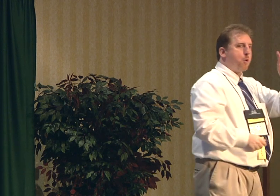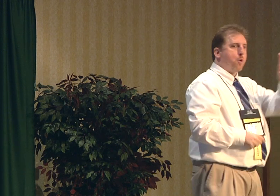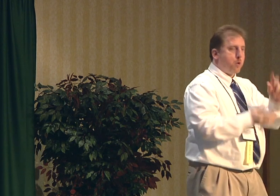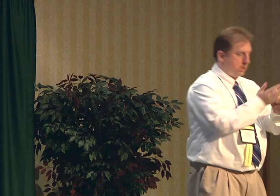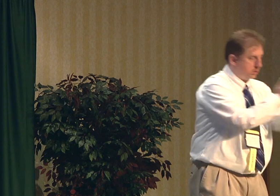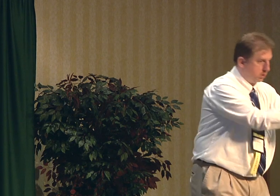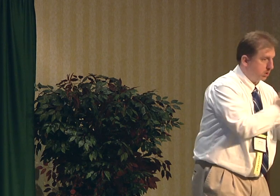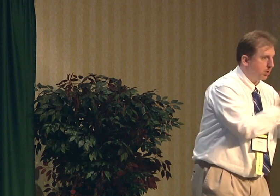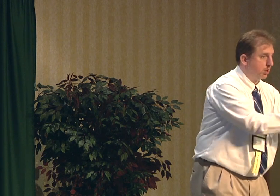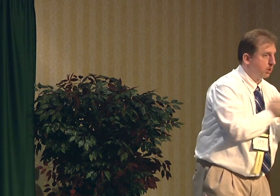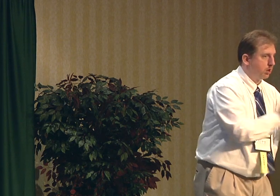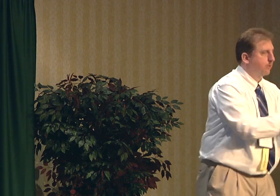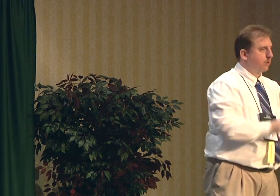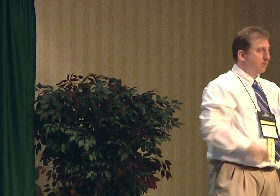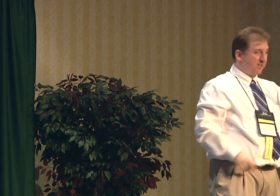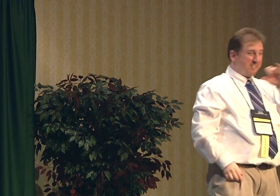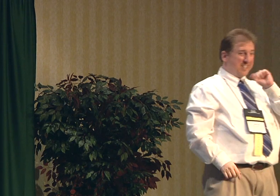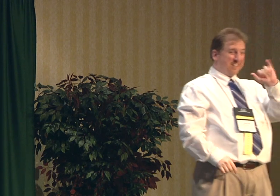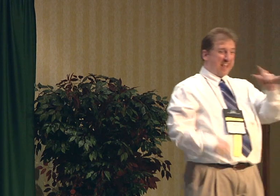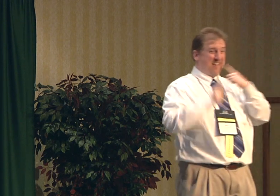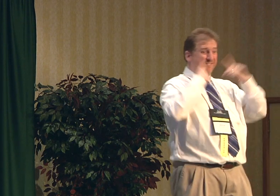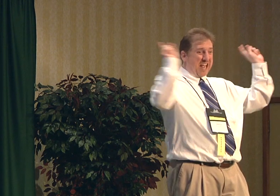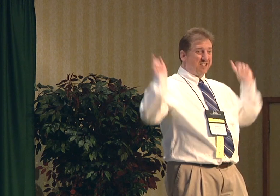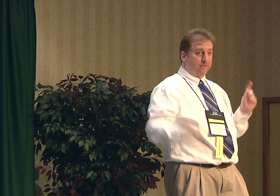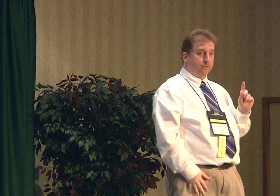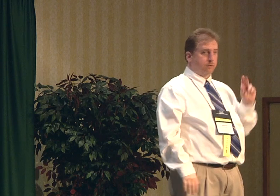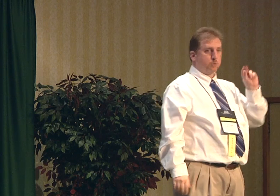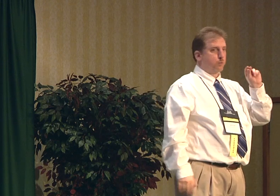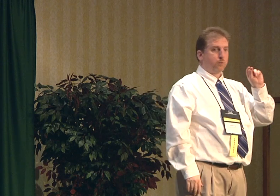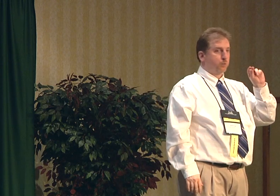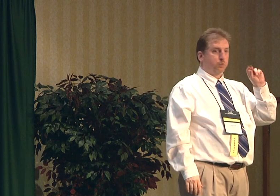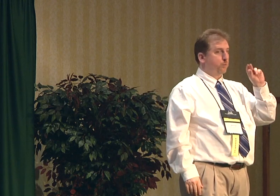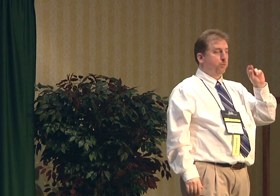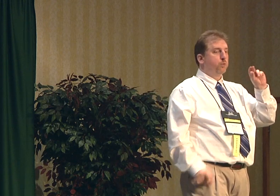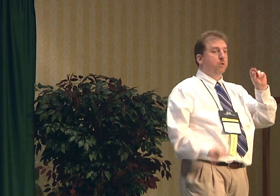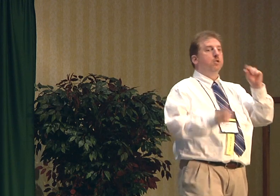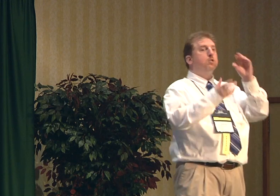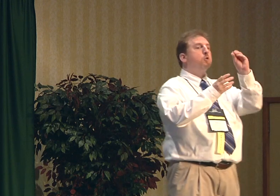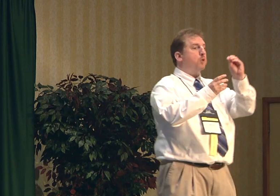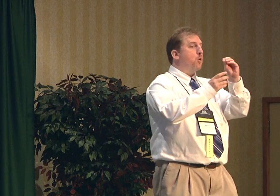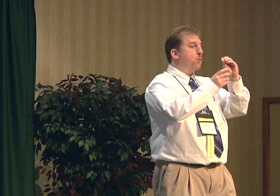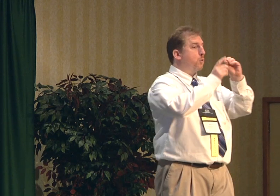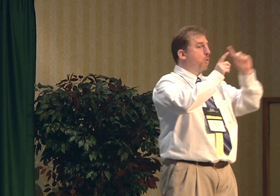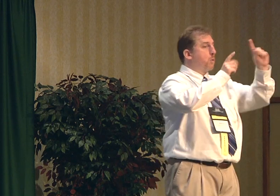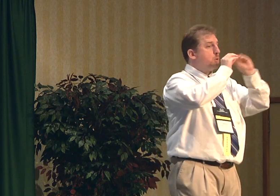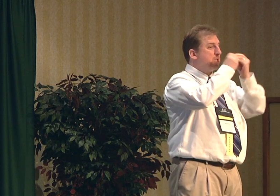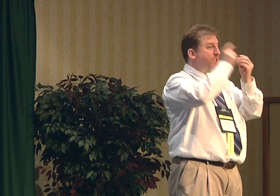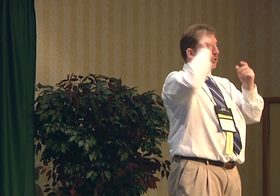often the office personnel will try to gesture or write back and forth with us, which is not effective.